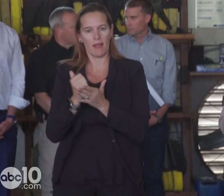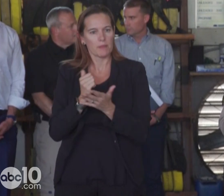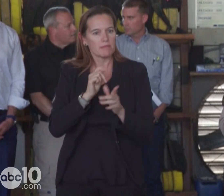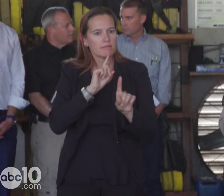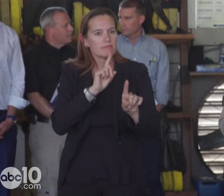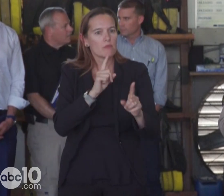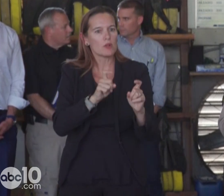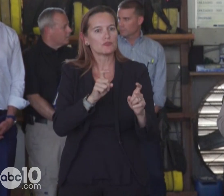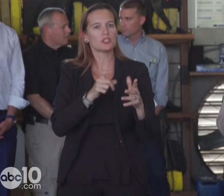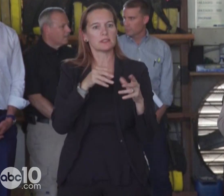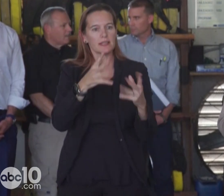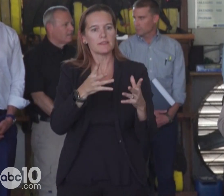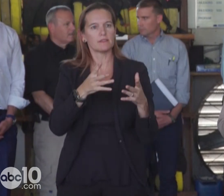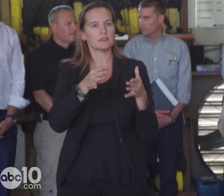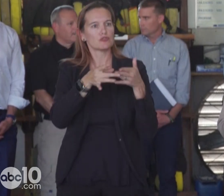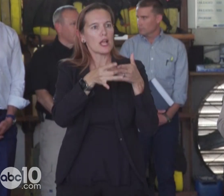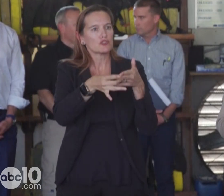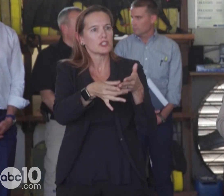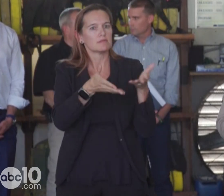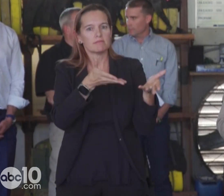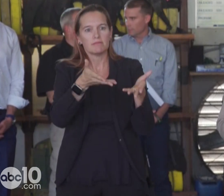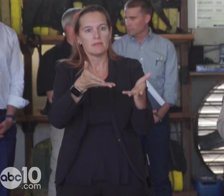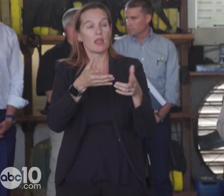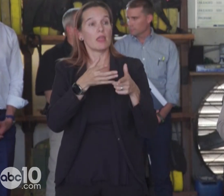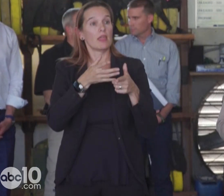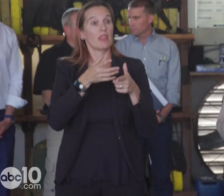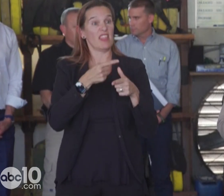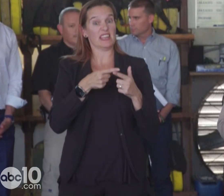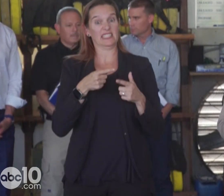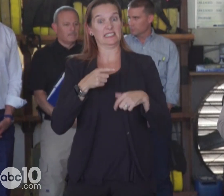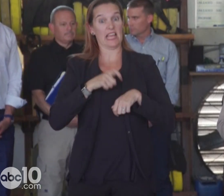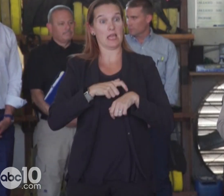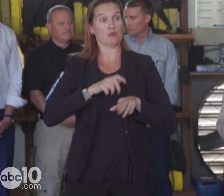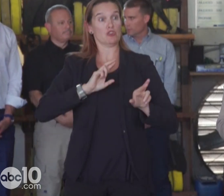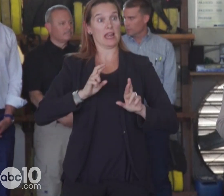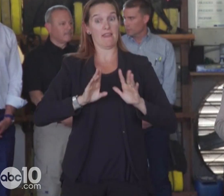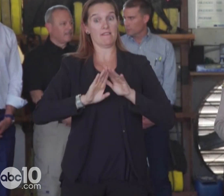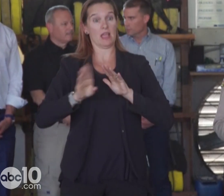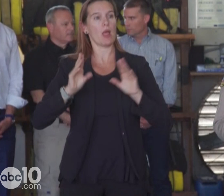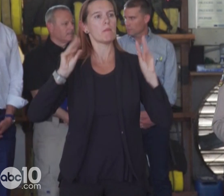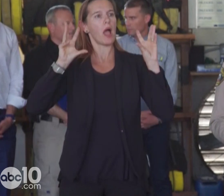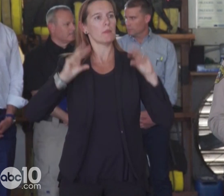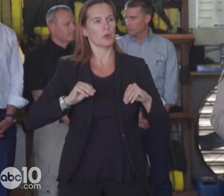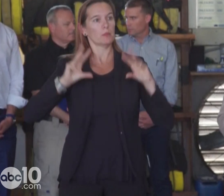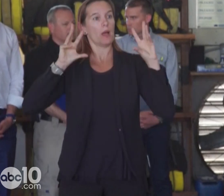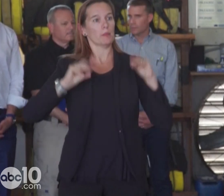there for them, provide direction, and when the time comes, to use those high-low sirens to evacuate people.